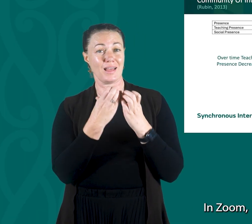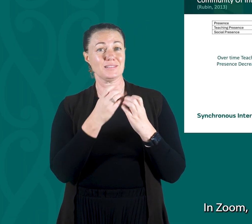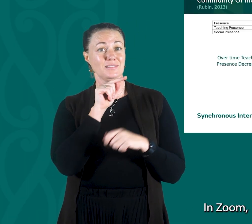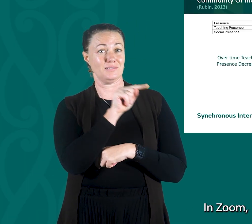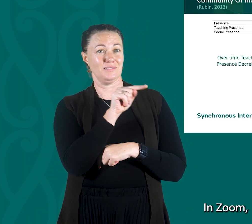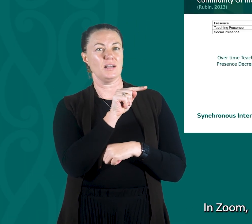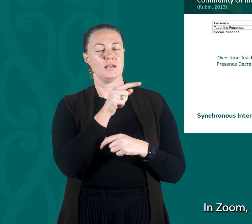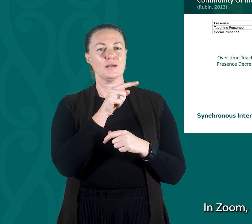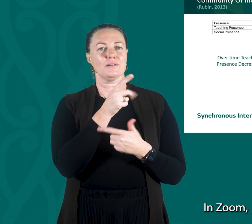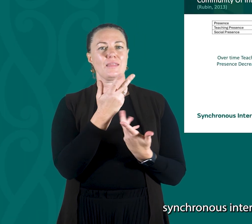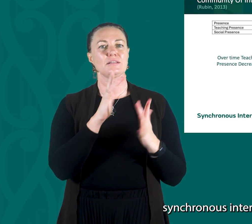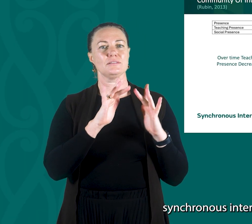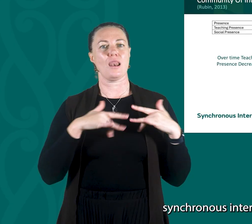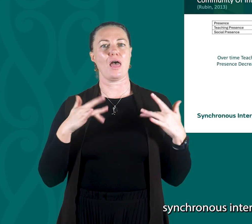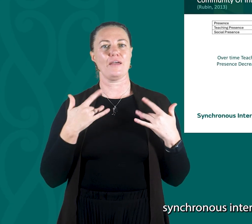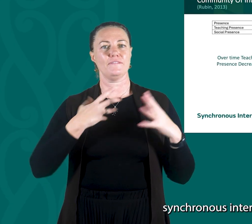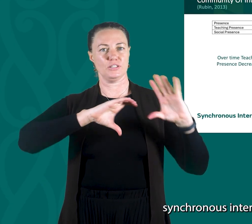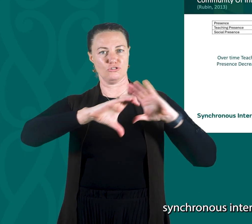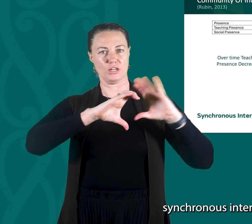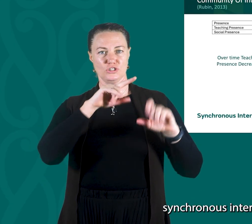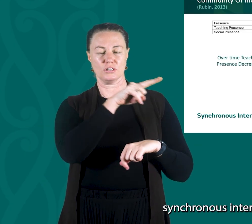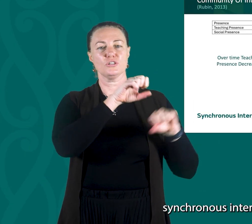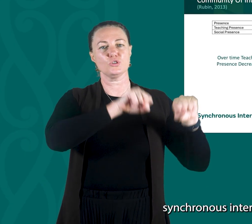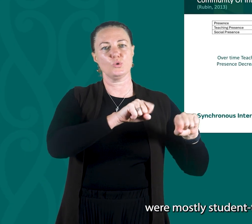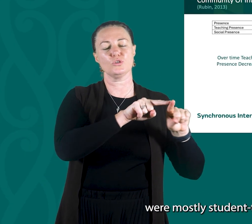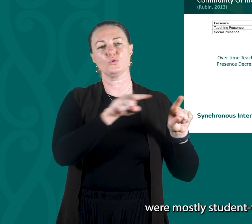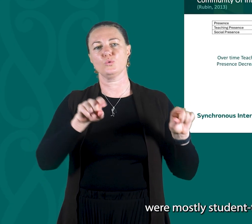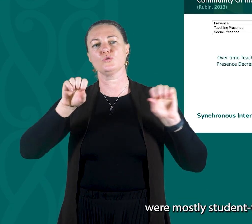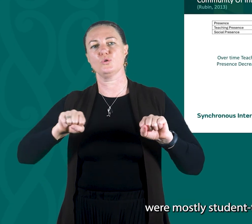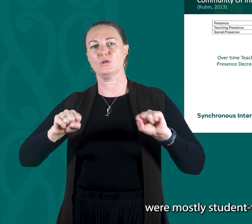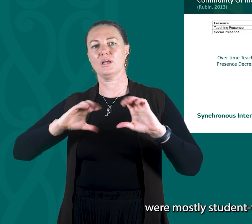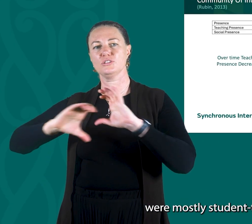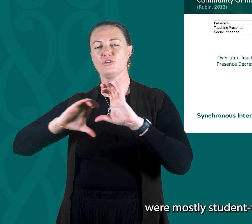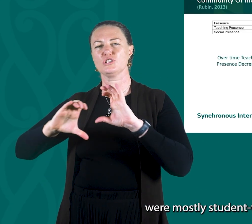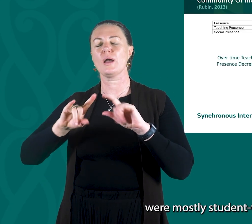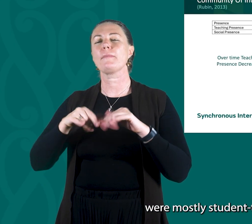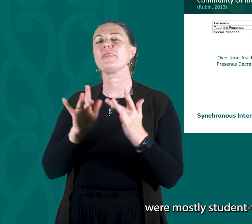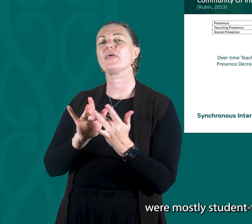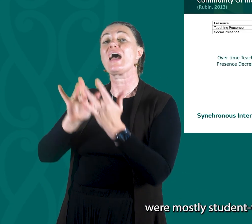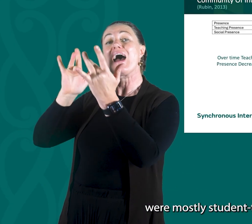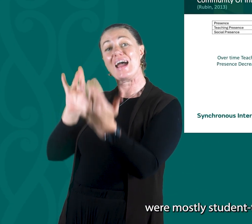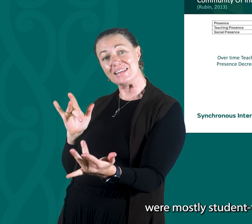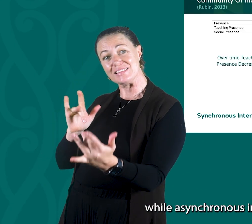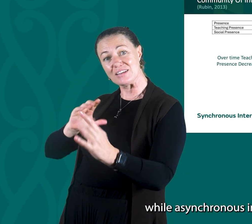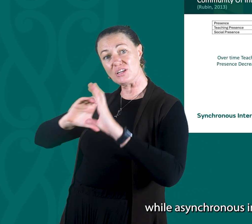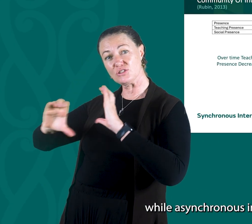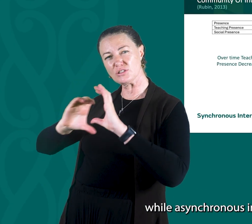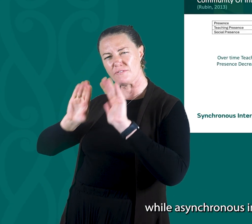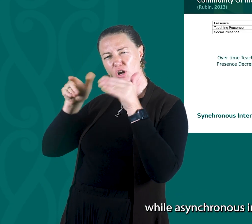In Zoom, synchronous interactions were mostly student-to-student, while